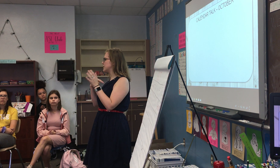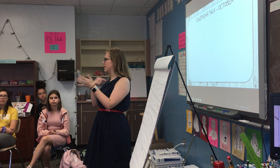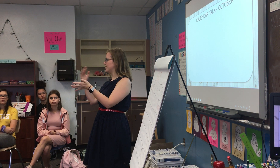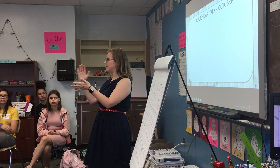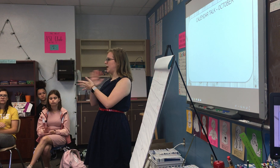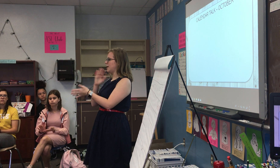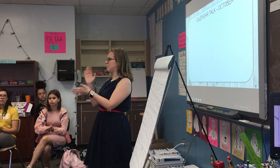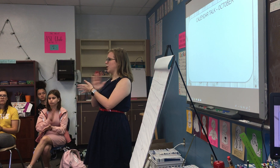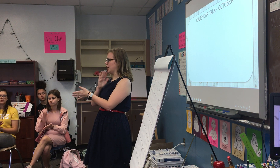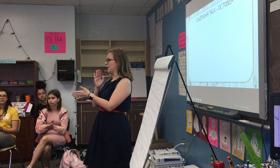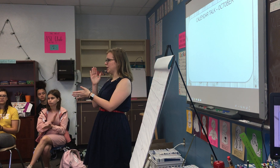you. Paper.